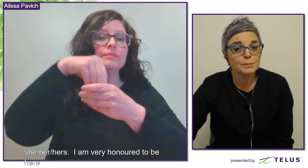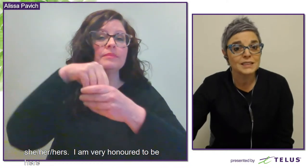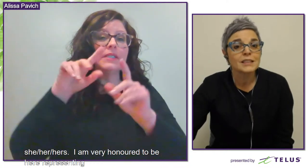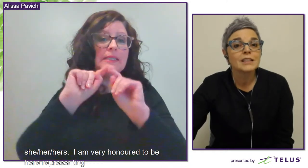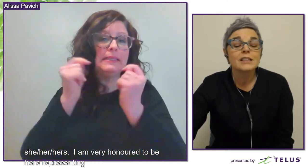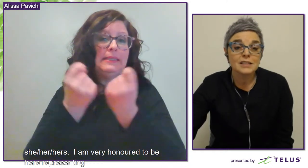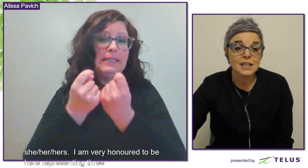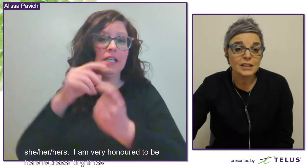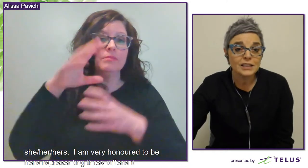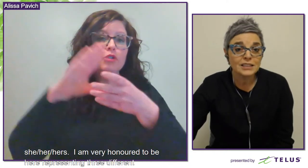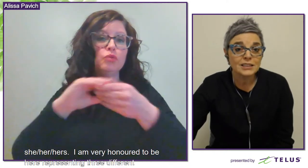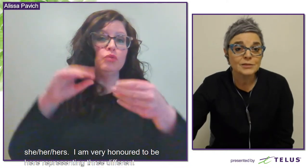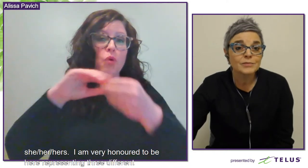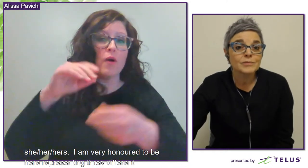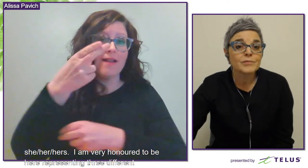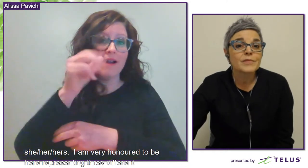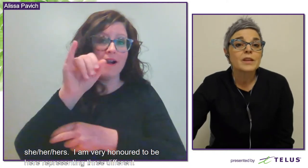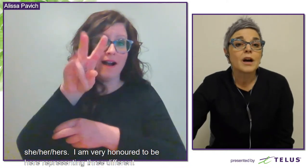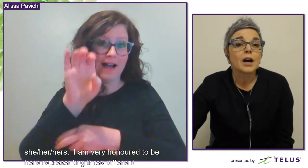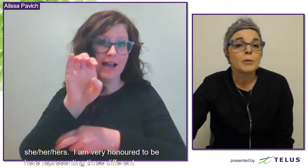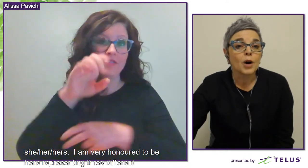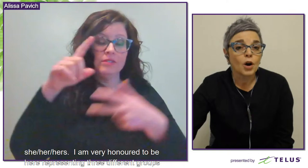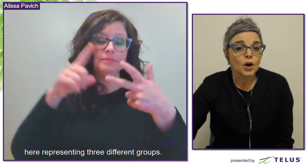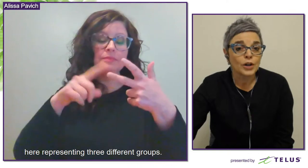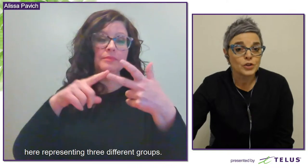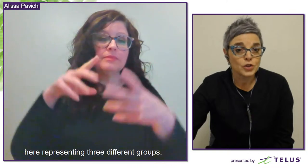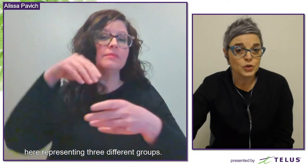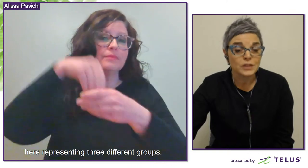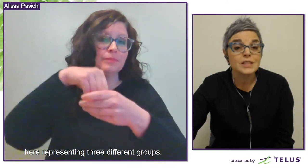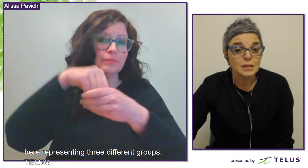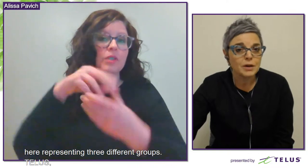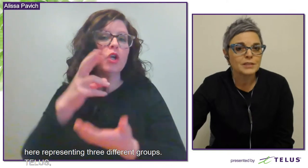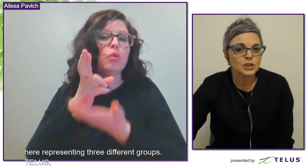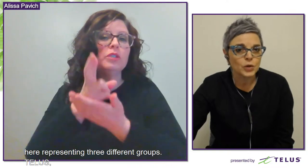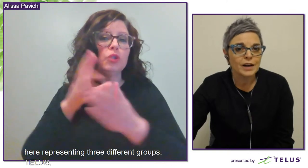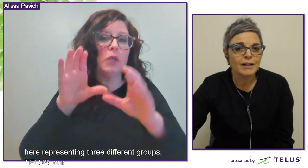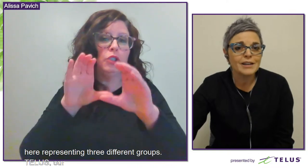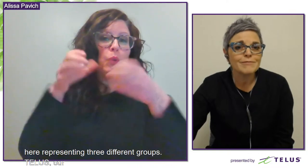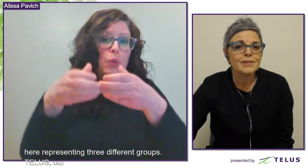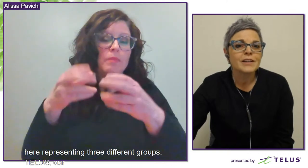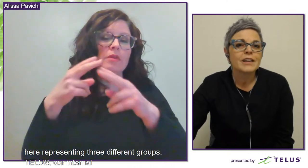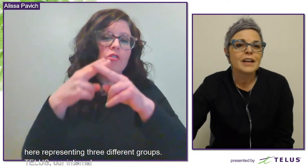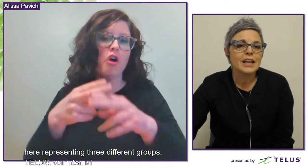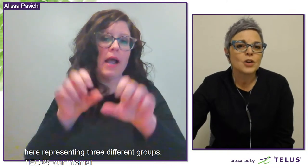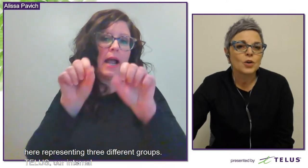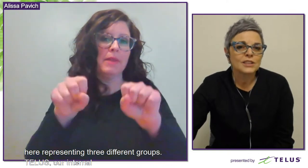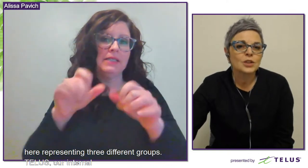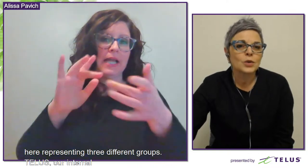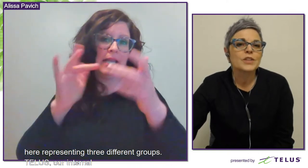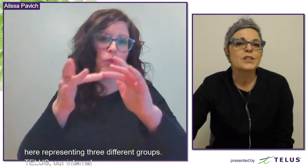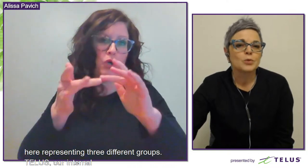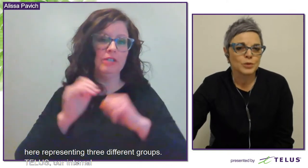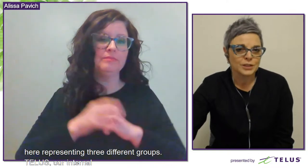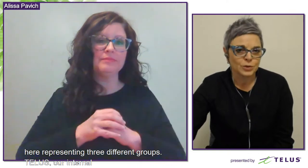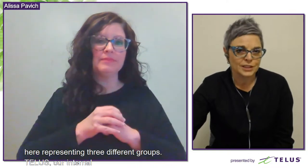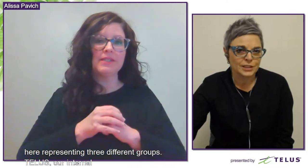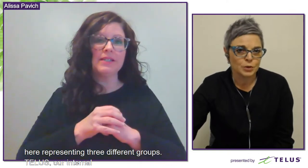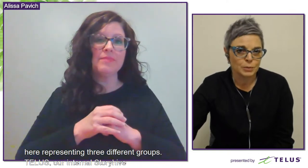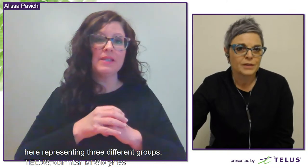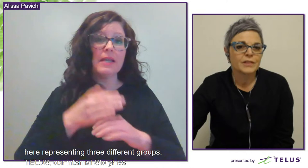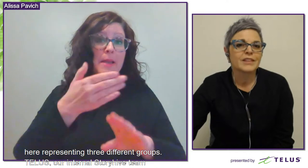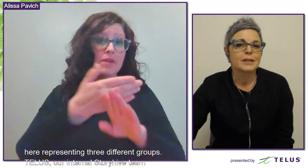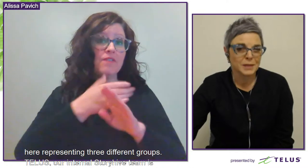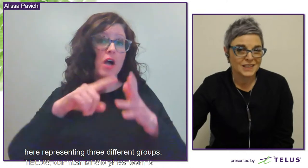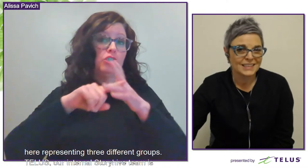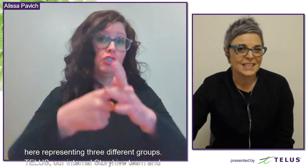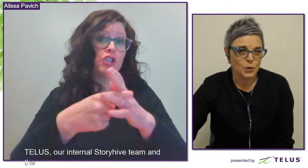different groups, TELUS, our internal team of StoryHive, and also the resource